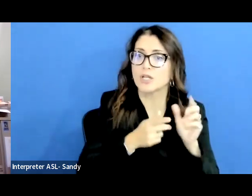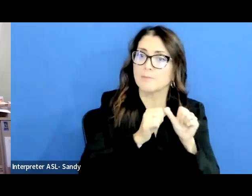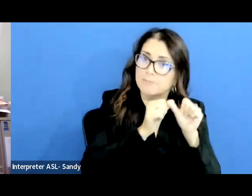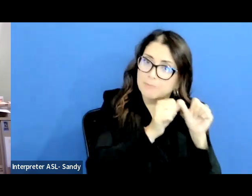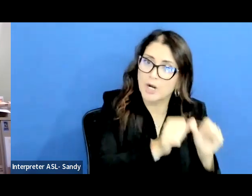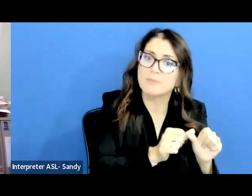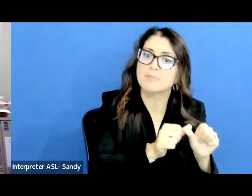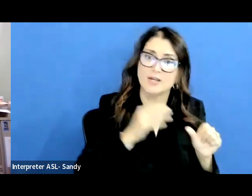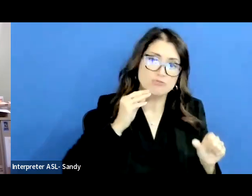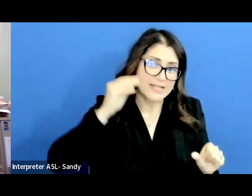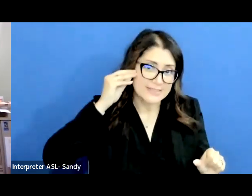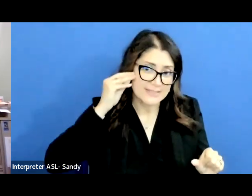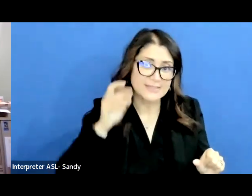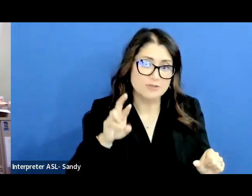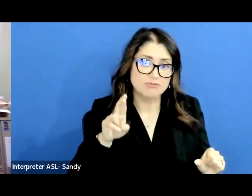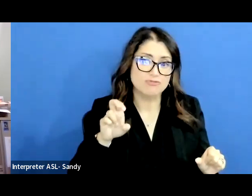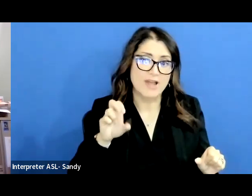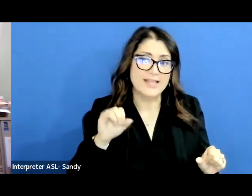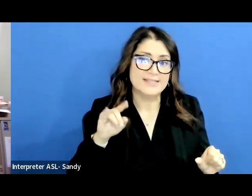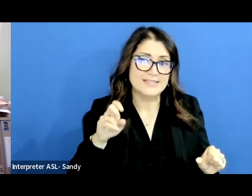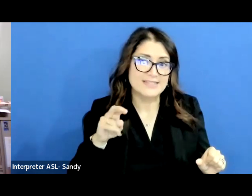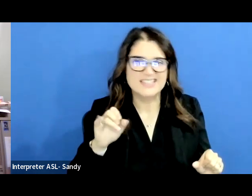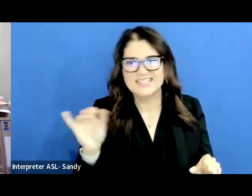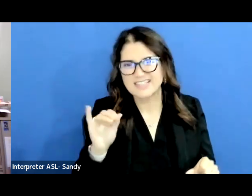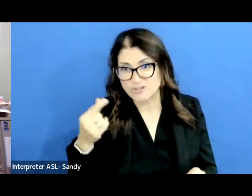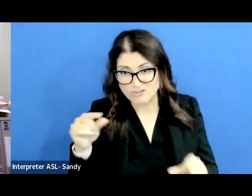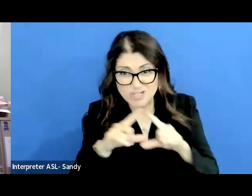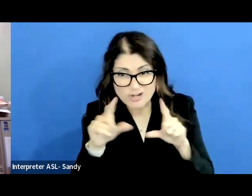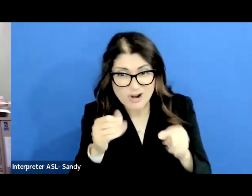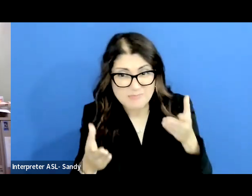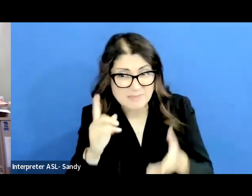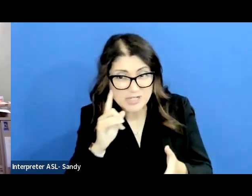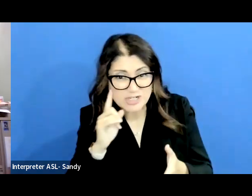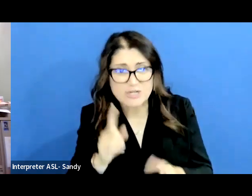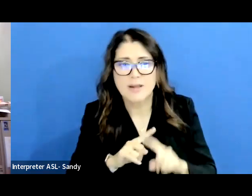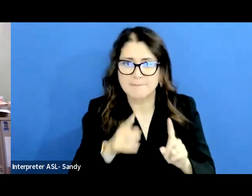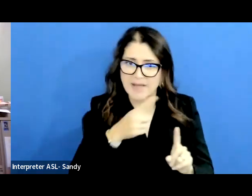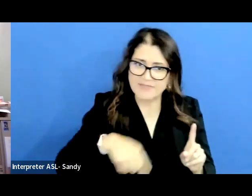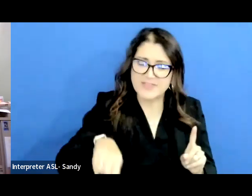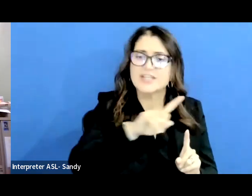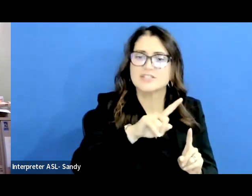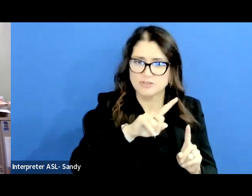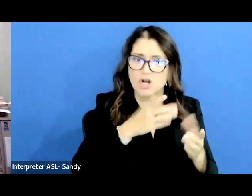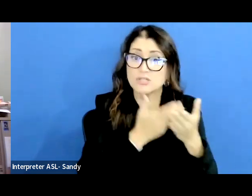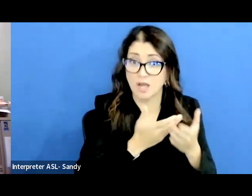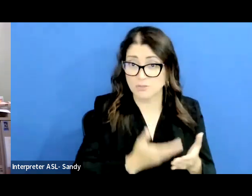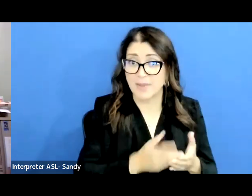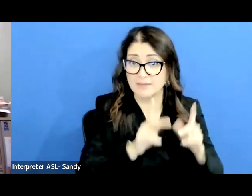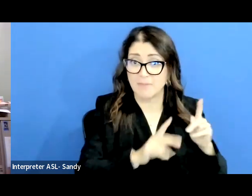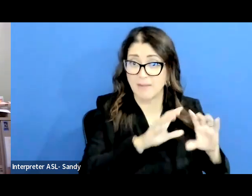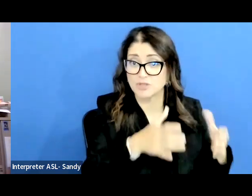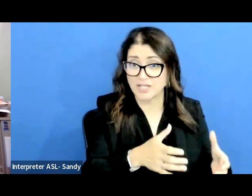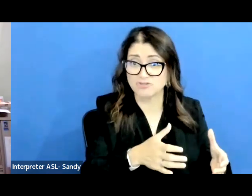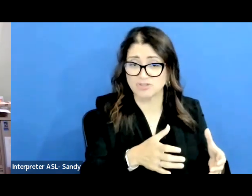might hear people talk about, a green card. So these documented populations, although they are